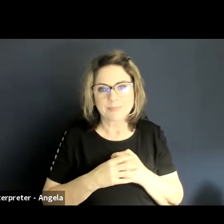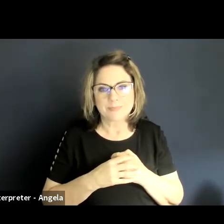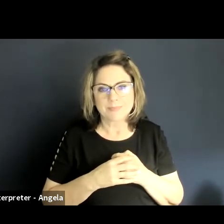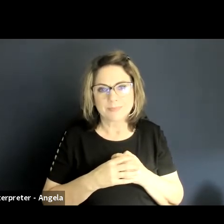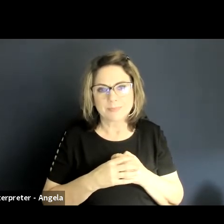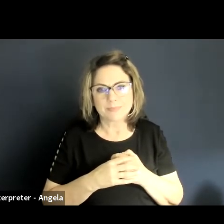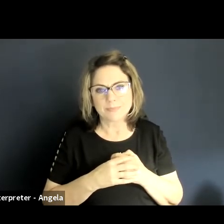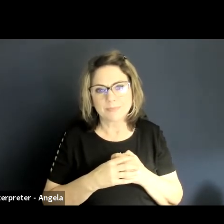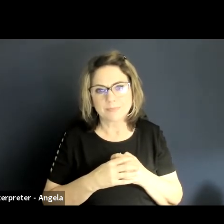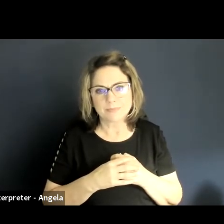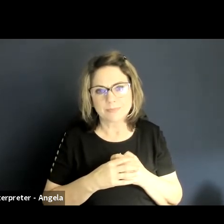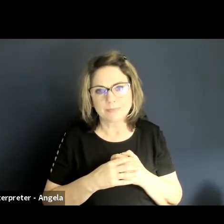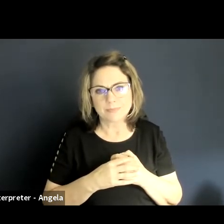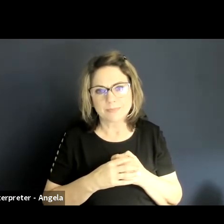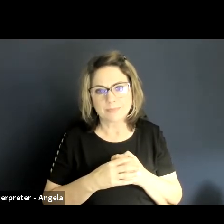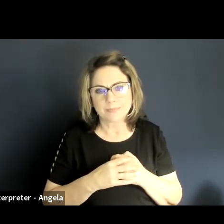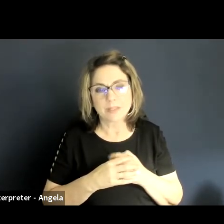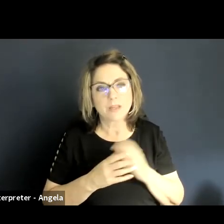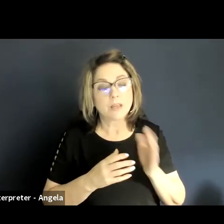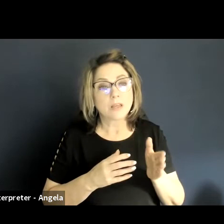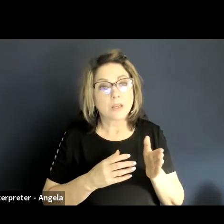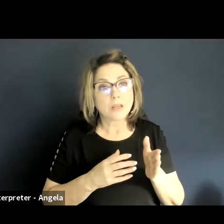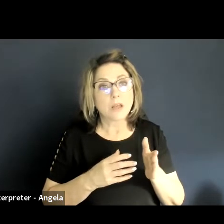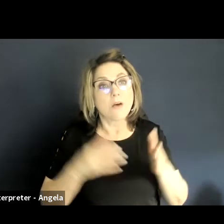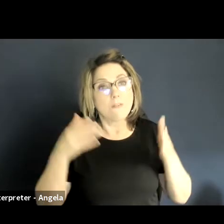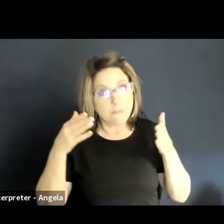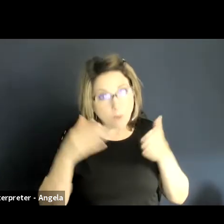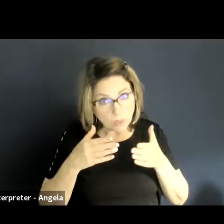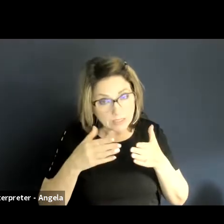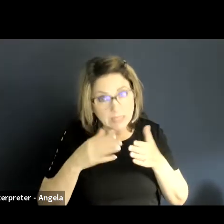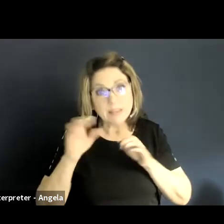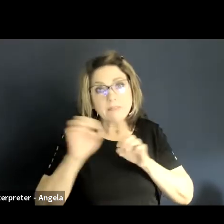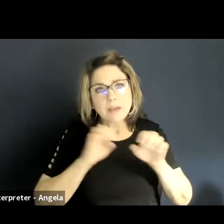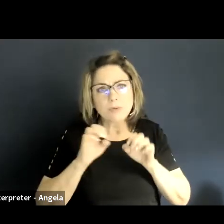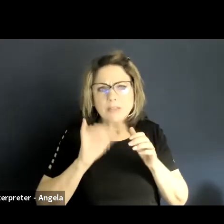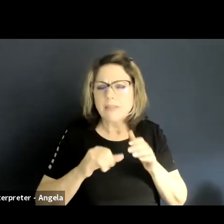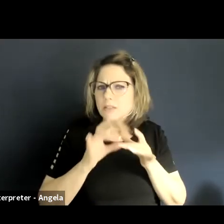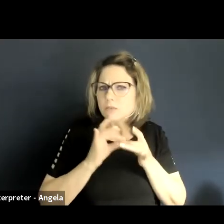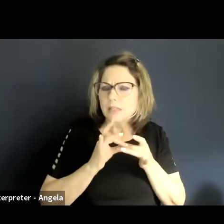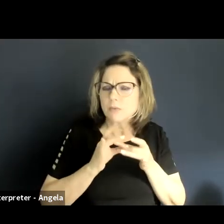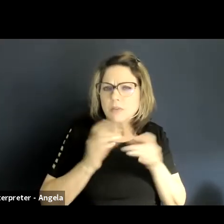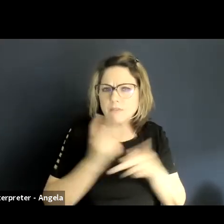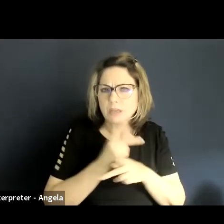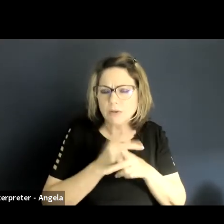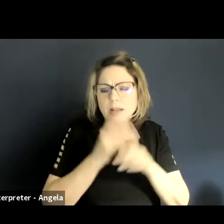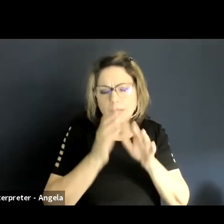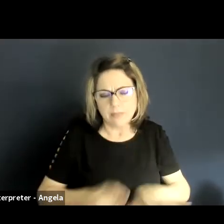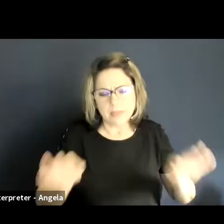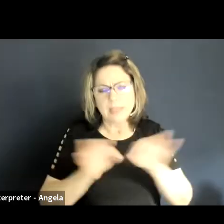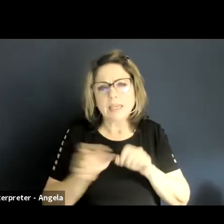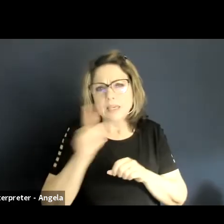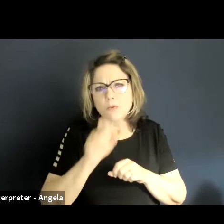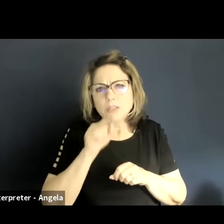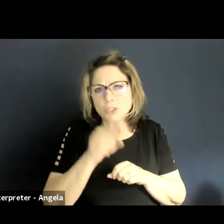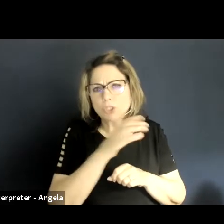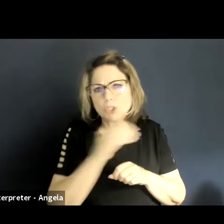okay, so on the part that's called focusing the evaluation. And that has to do with determining the key questions you and your stakeholders want answered